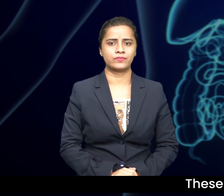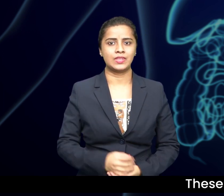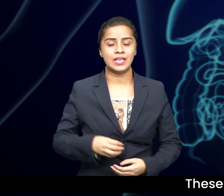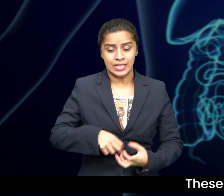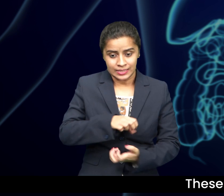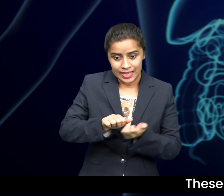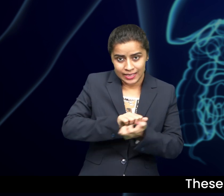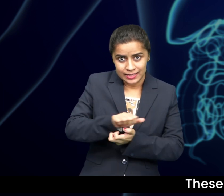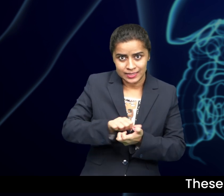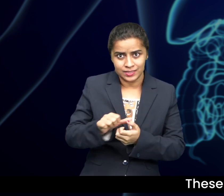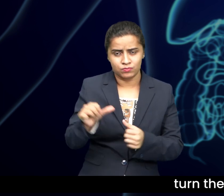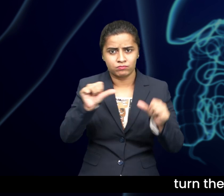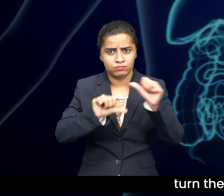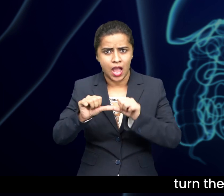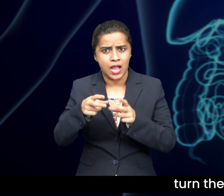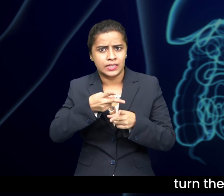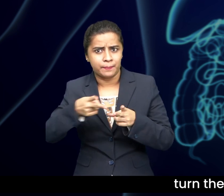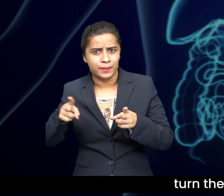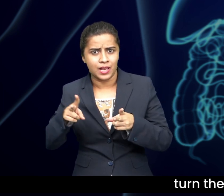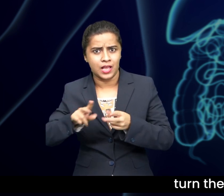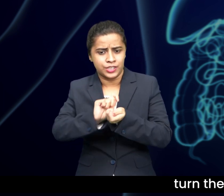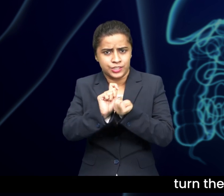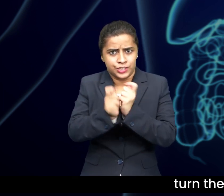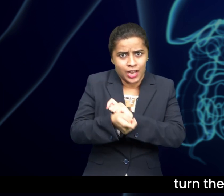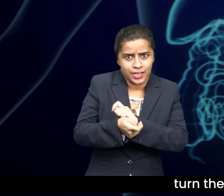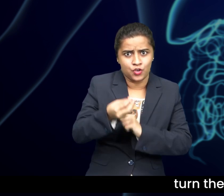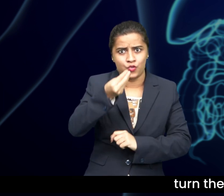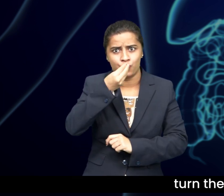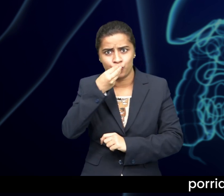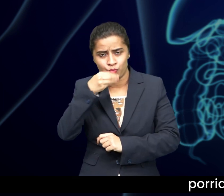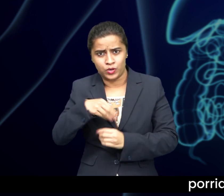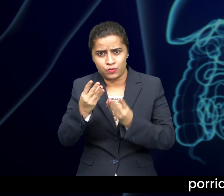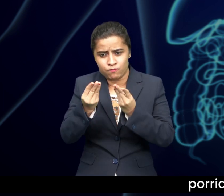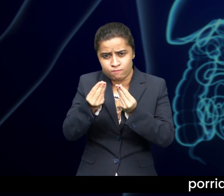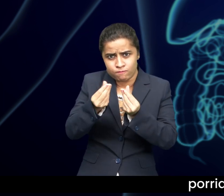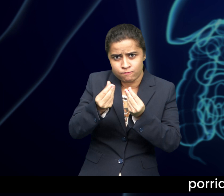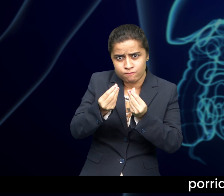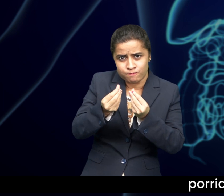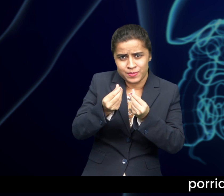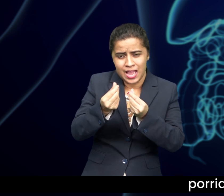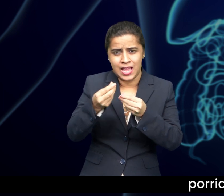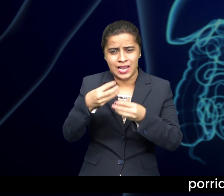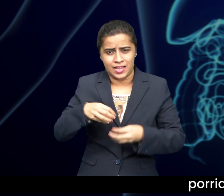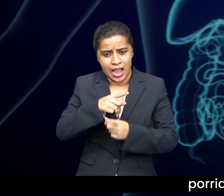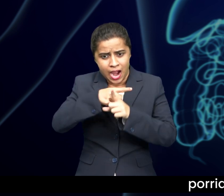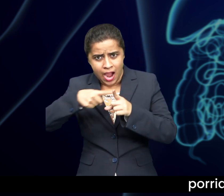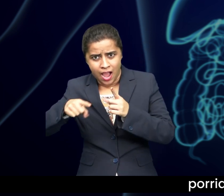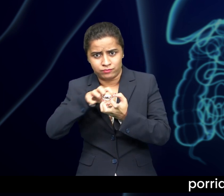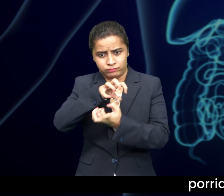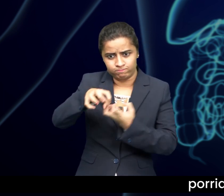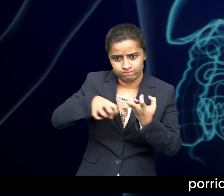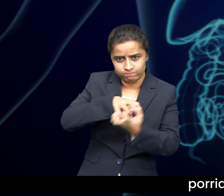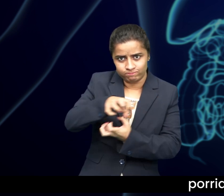These digestive juices turn the food into smooth, porridge-like chimes.